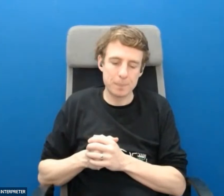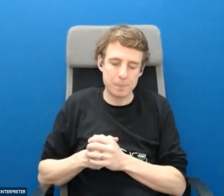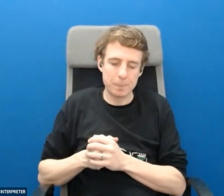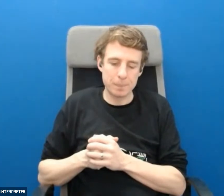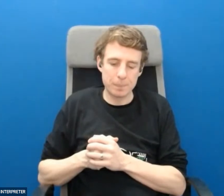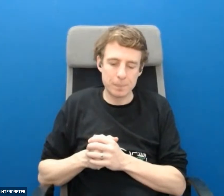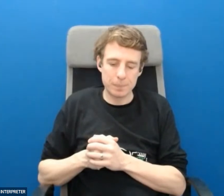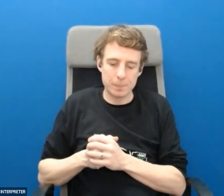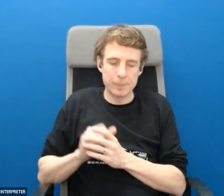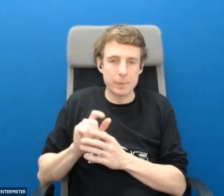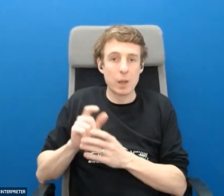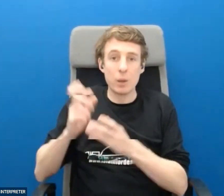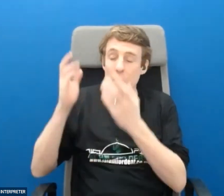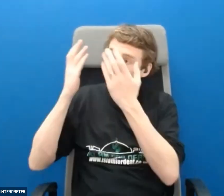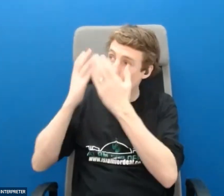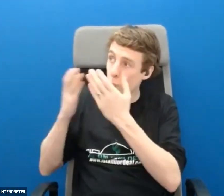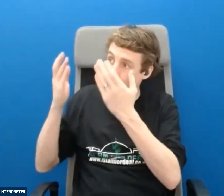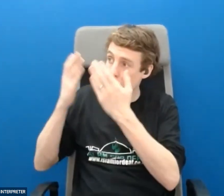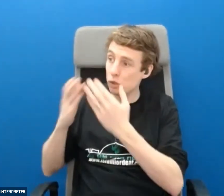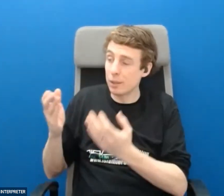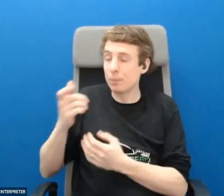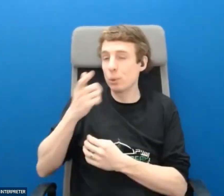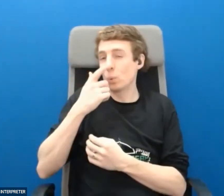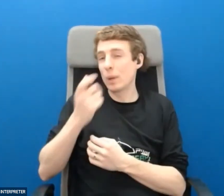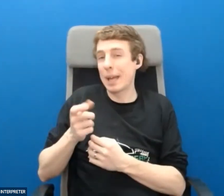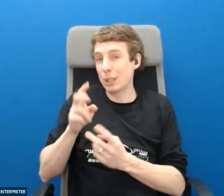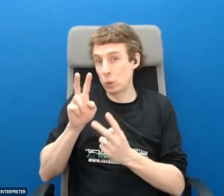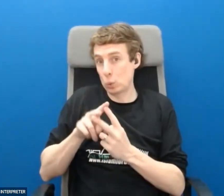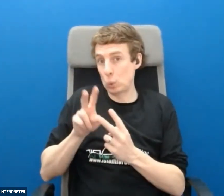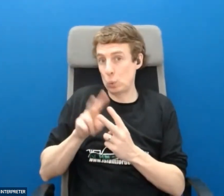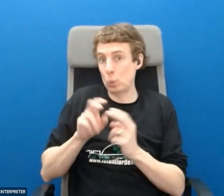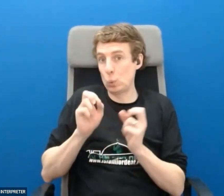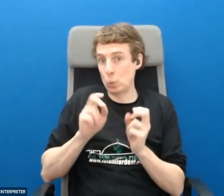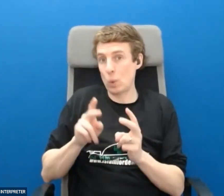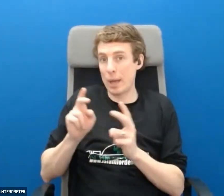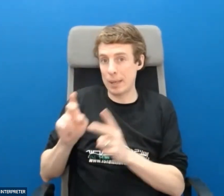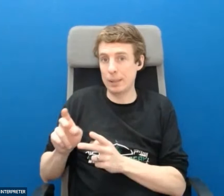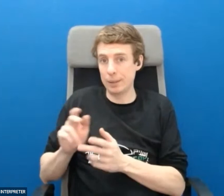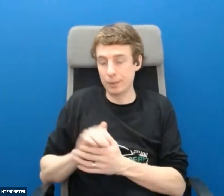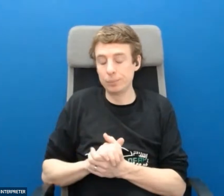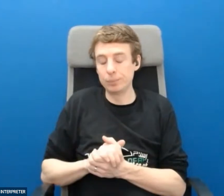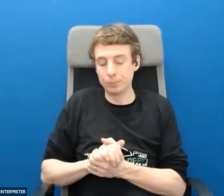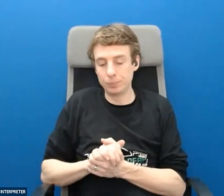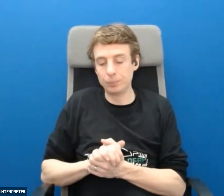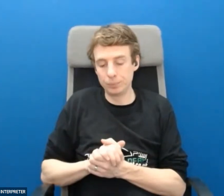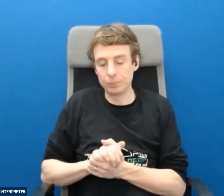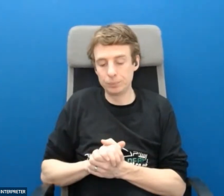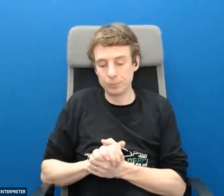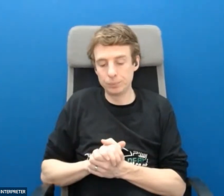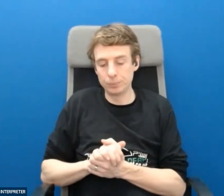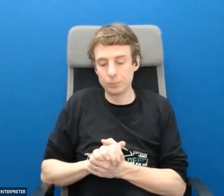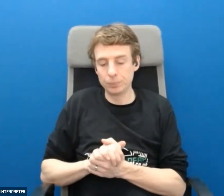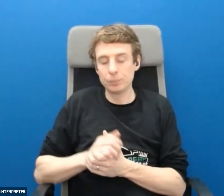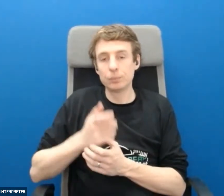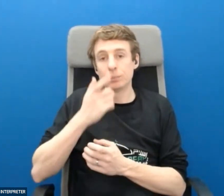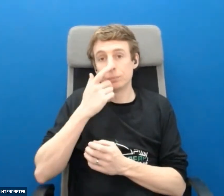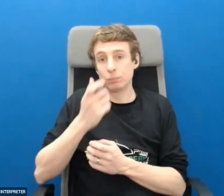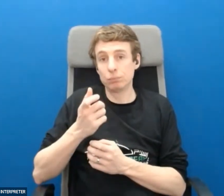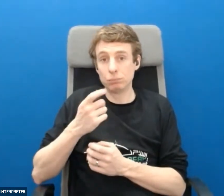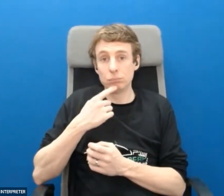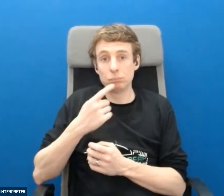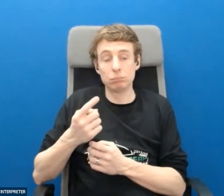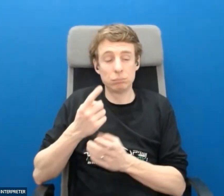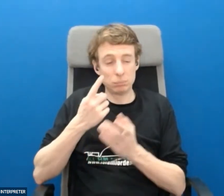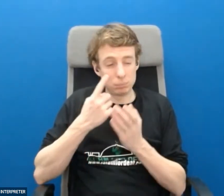ways, i.e. it can be looked at in the manner of the fact that Allah alone is worthy of